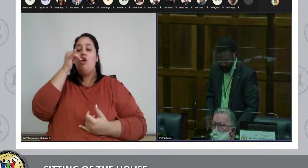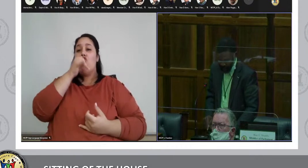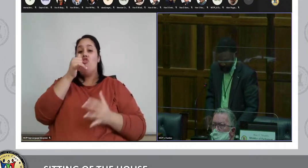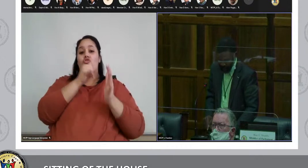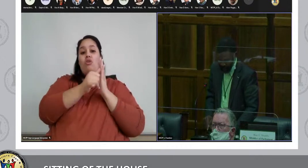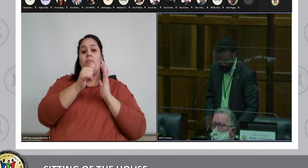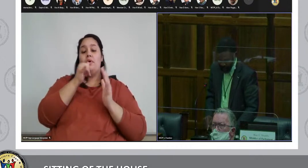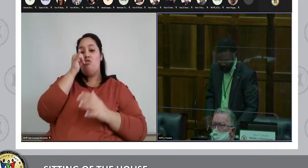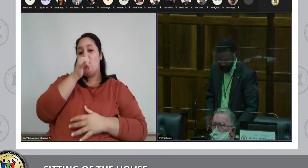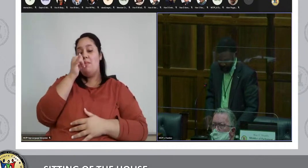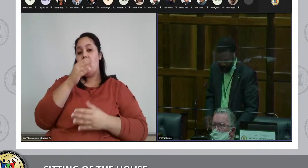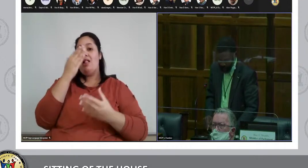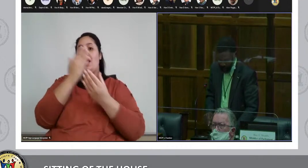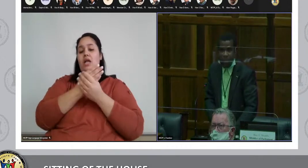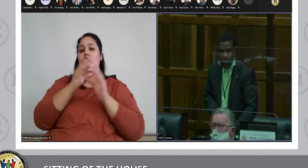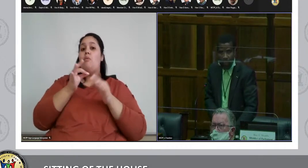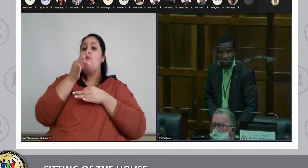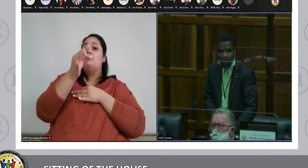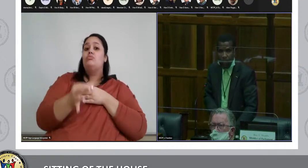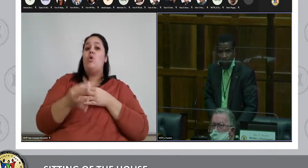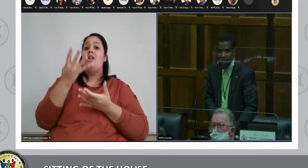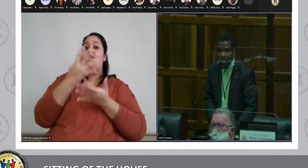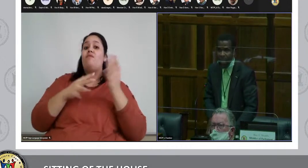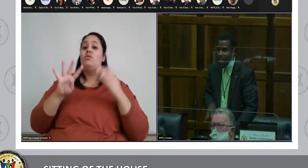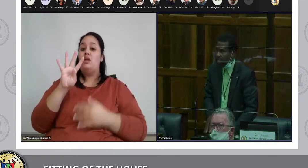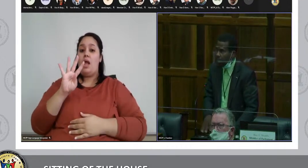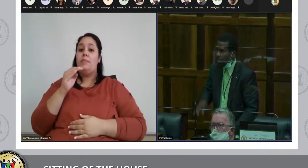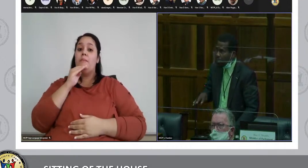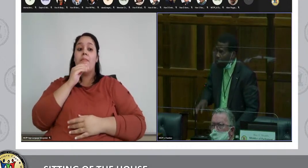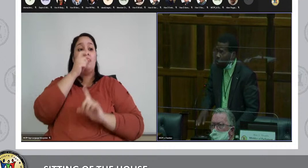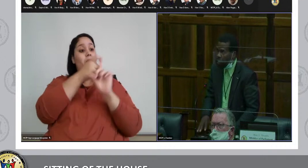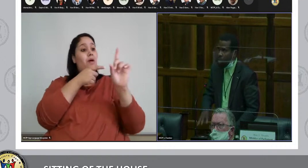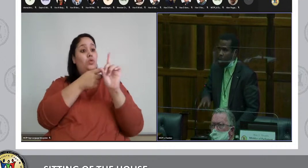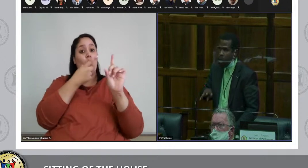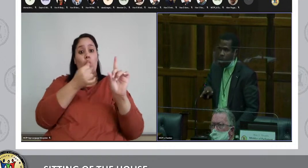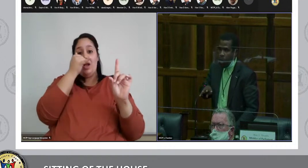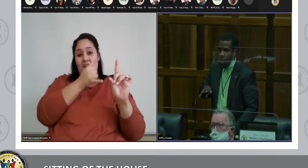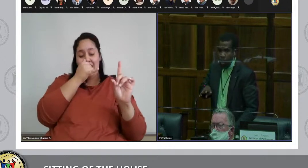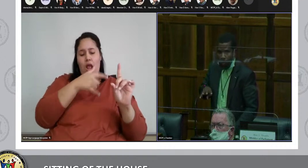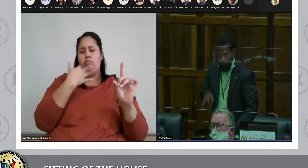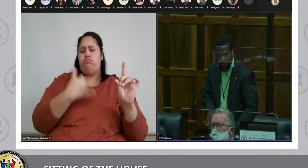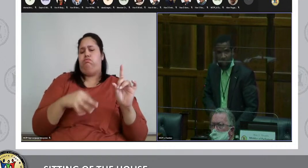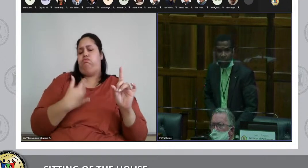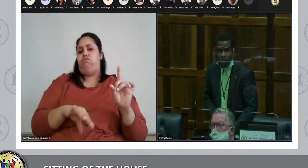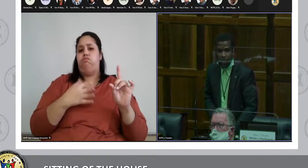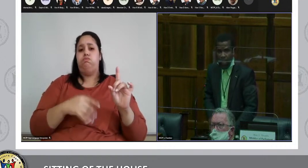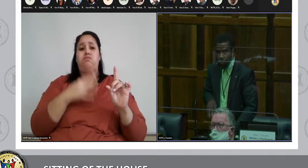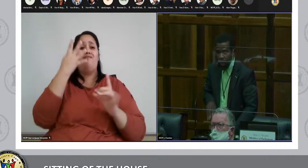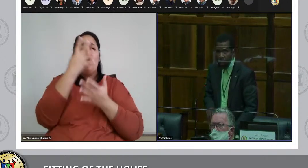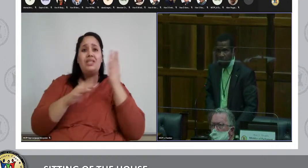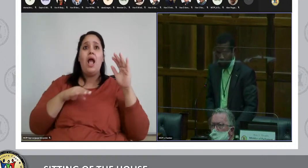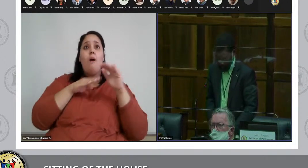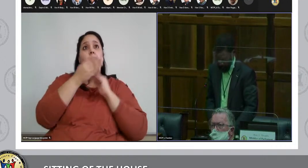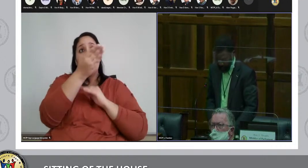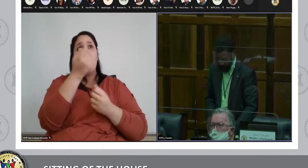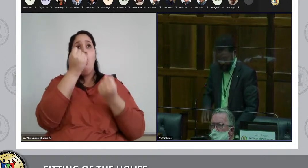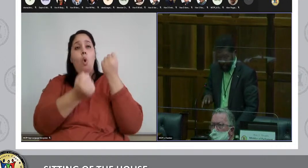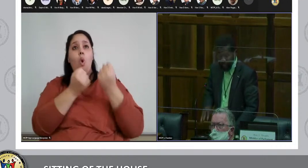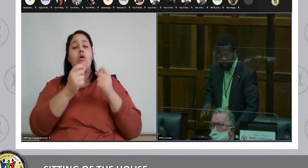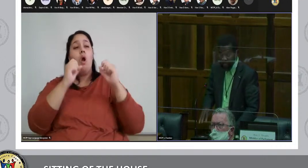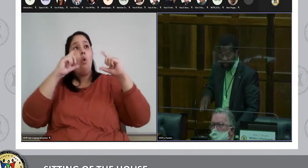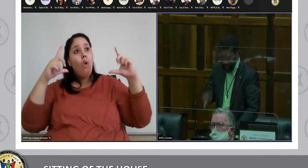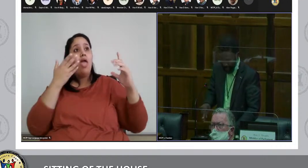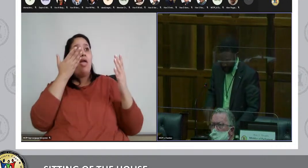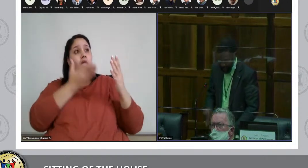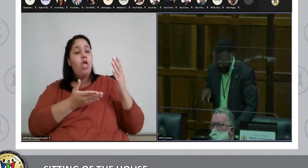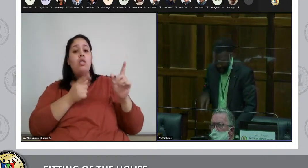been postponed 4 times. That means that the perpetrator has been to court 4 times, and we are aware of this thing.